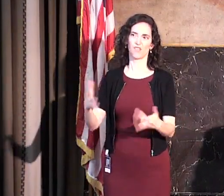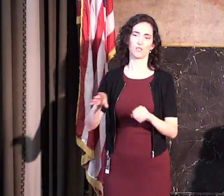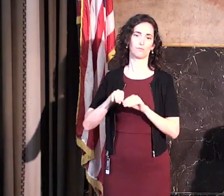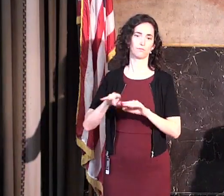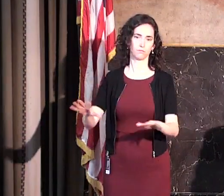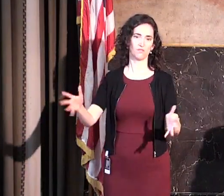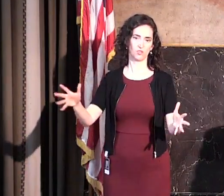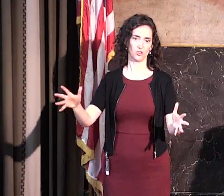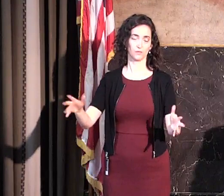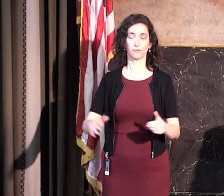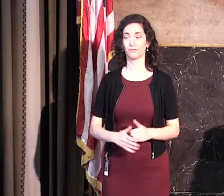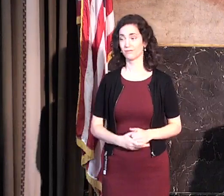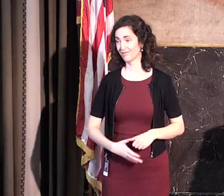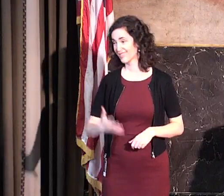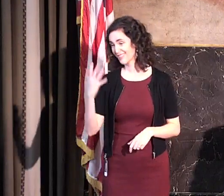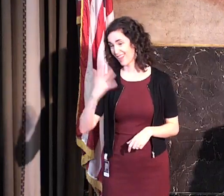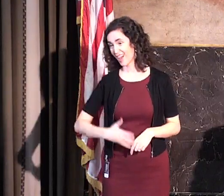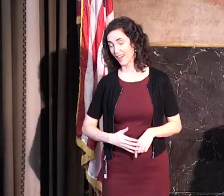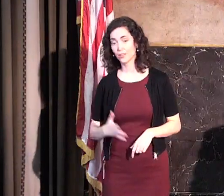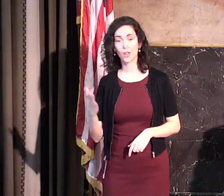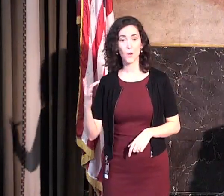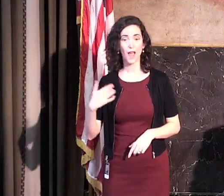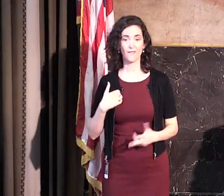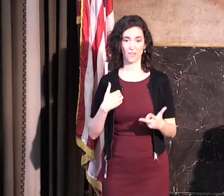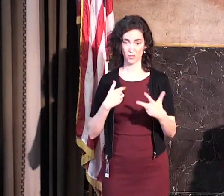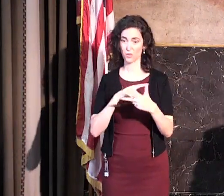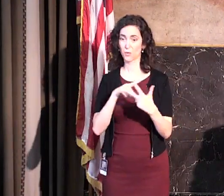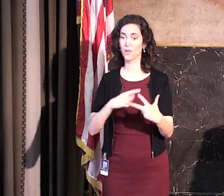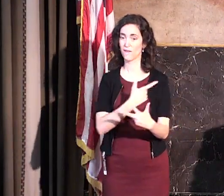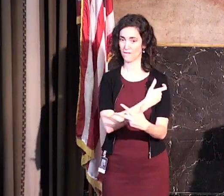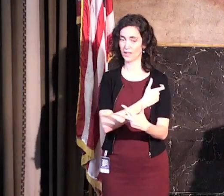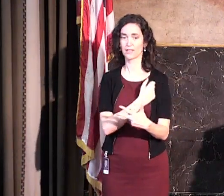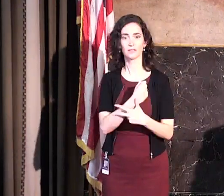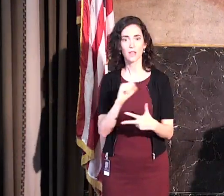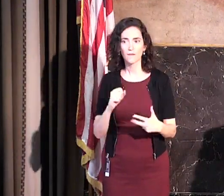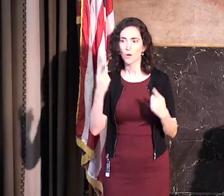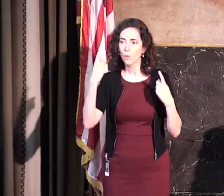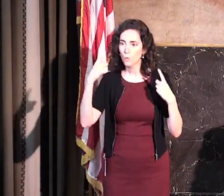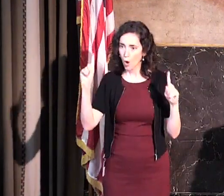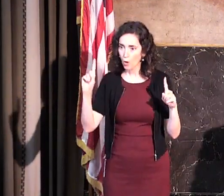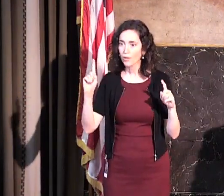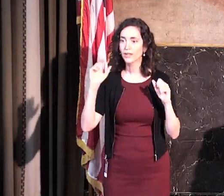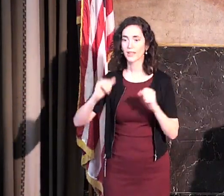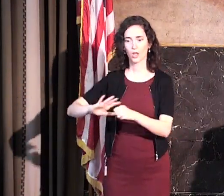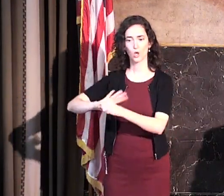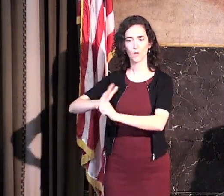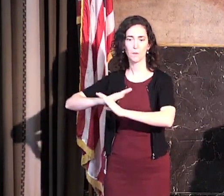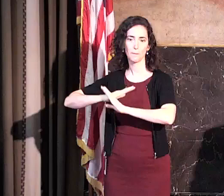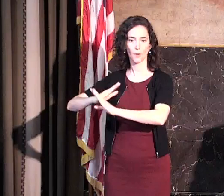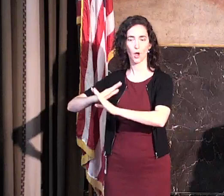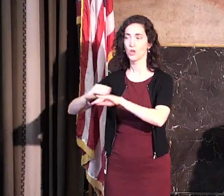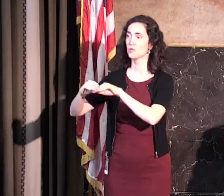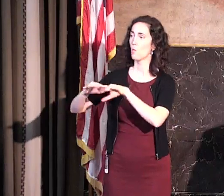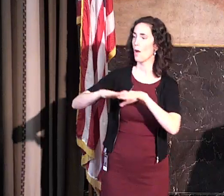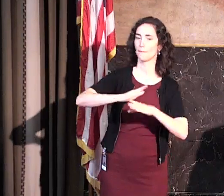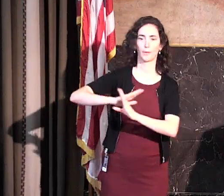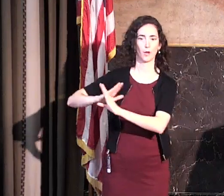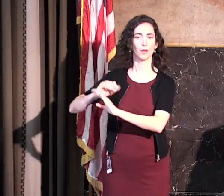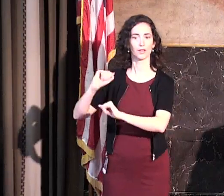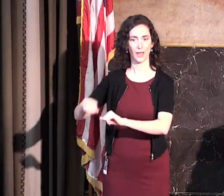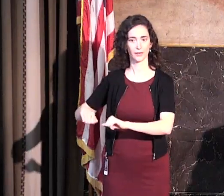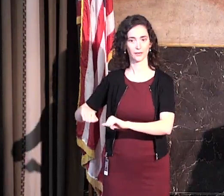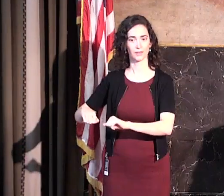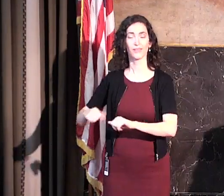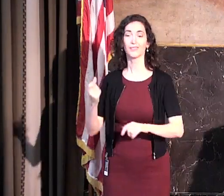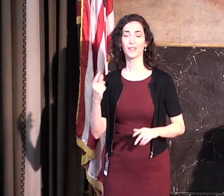And the shame of it is we have 3 very safe and effective vaccines to combat the spread of COVID-19. But because people